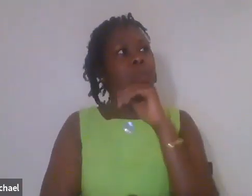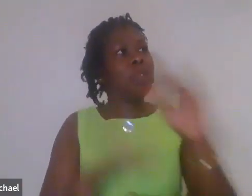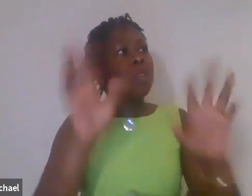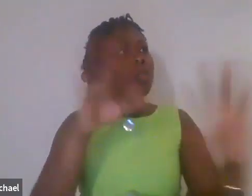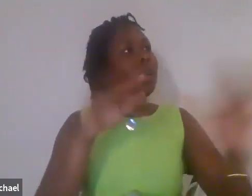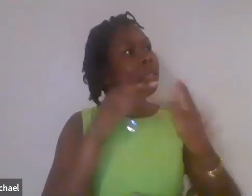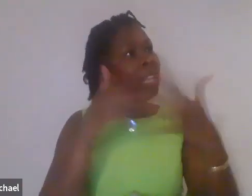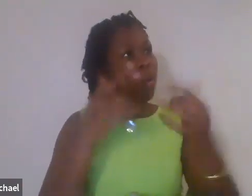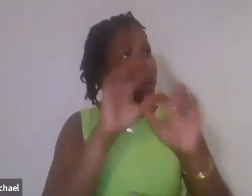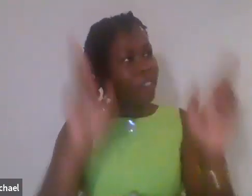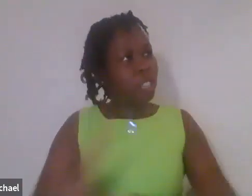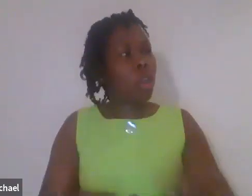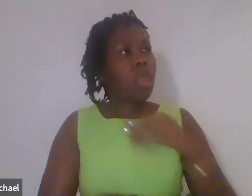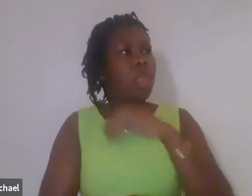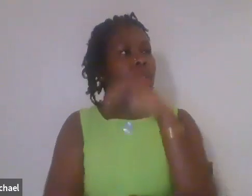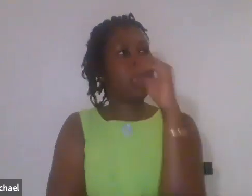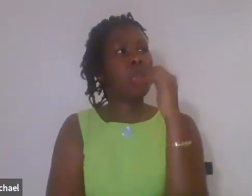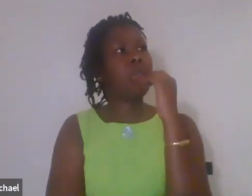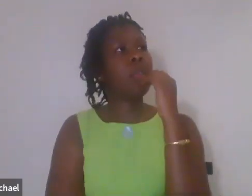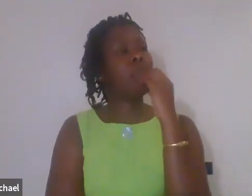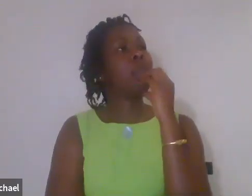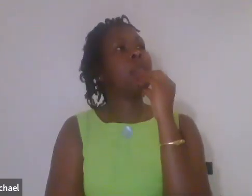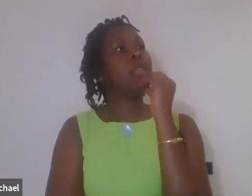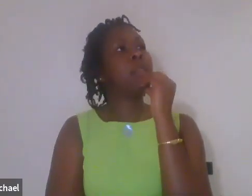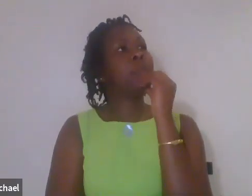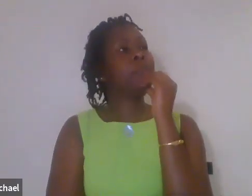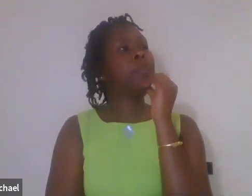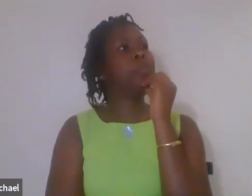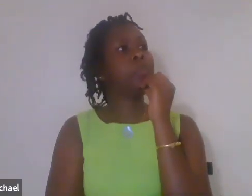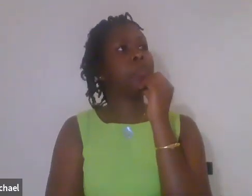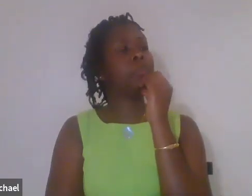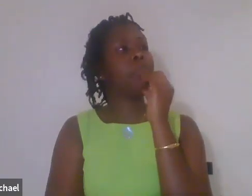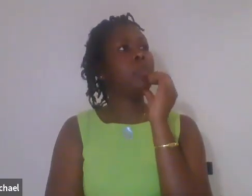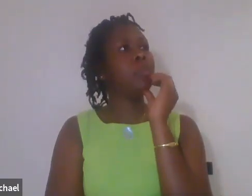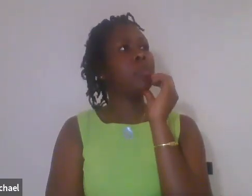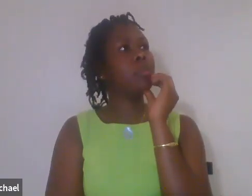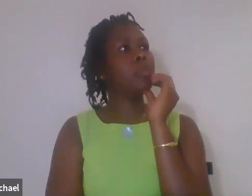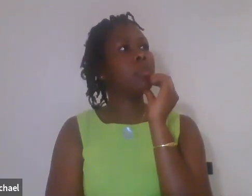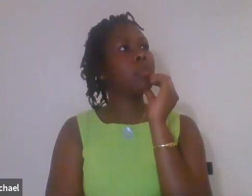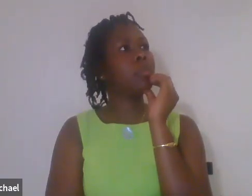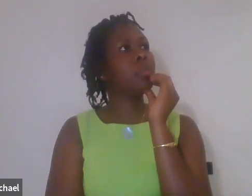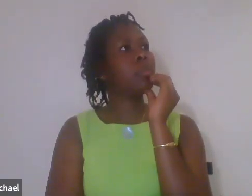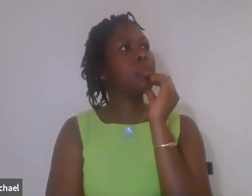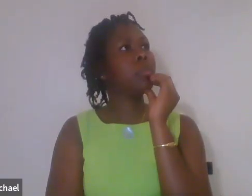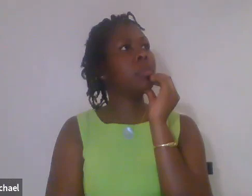up, there was no Swahili taught to you. I get it. So what I'm saying